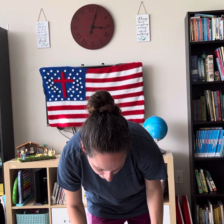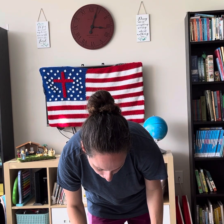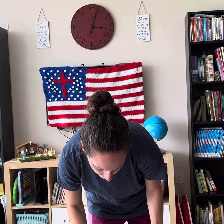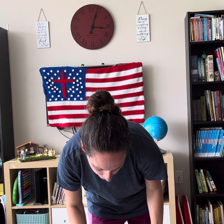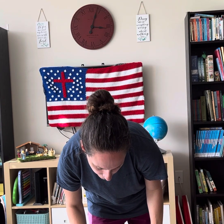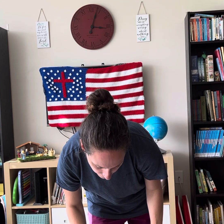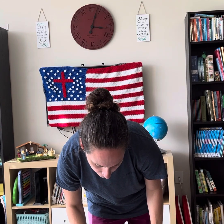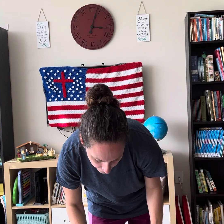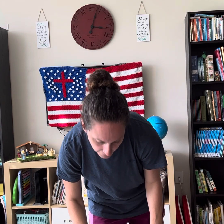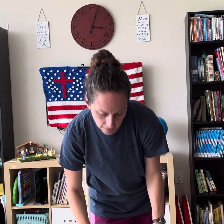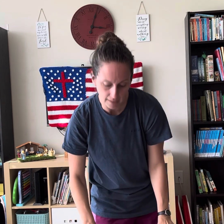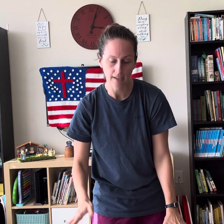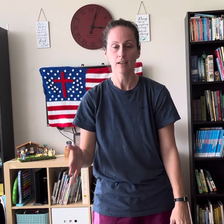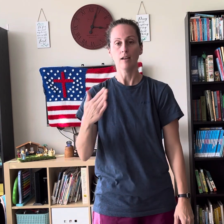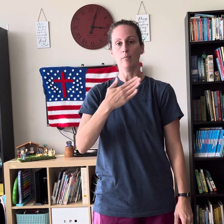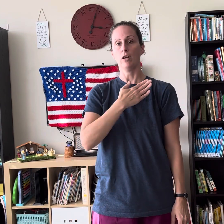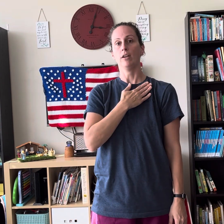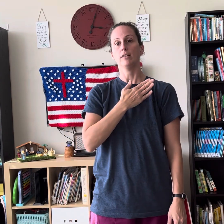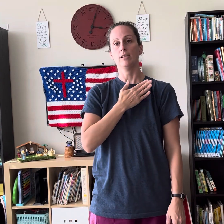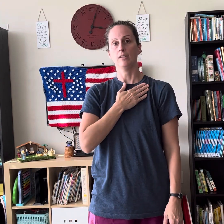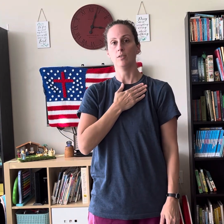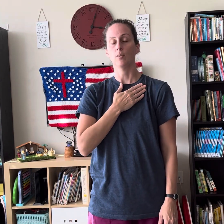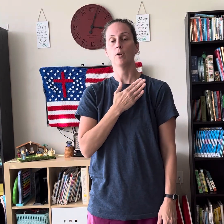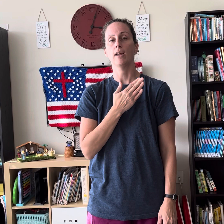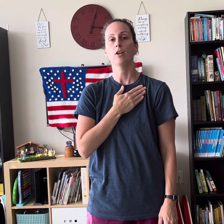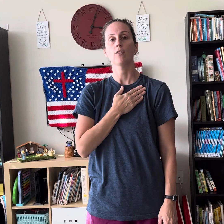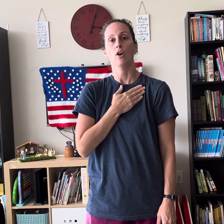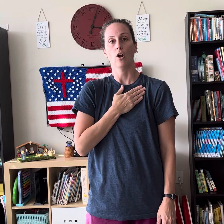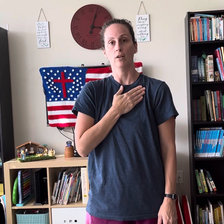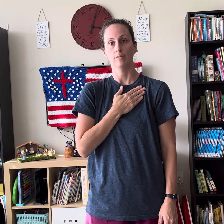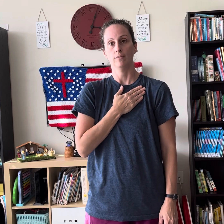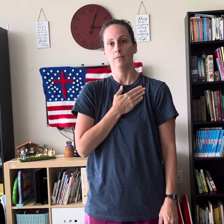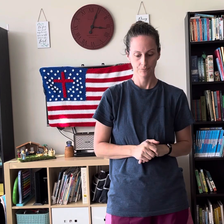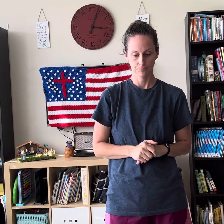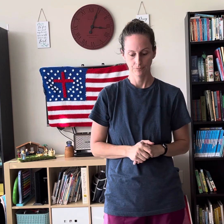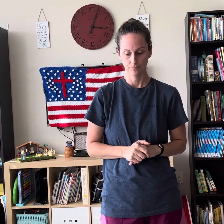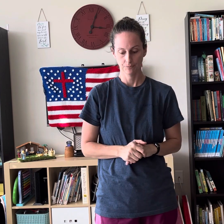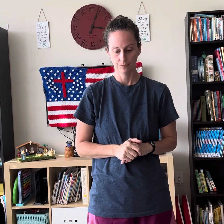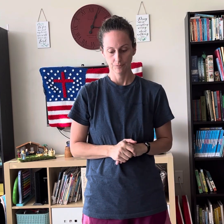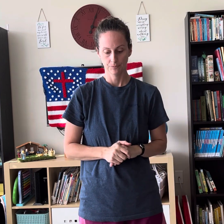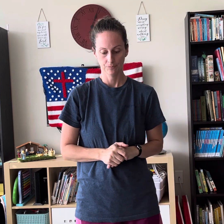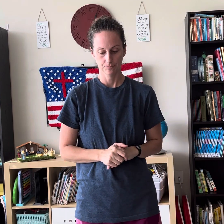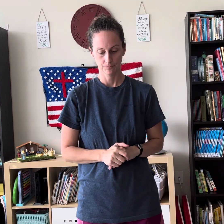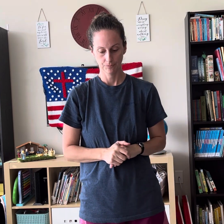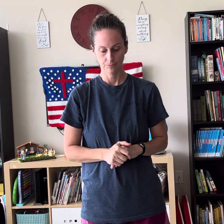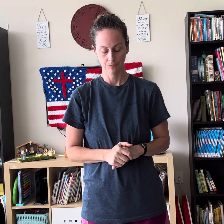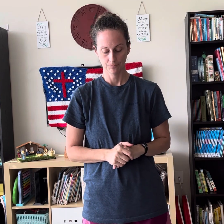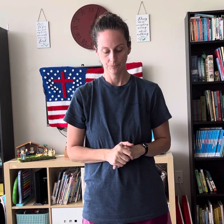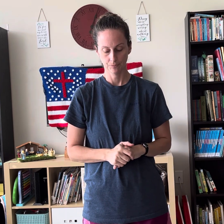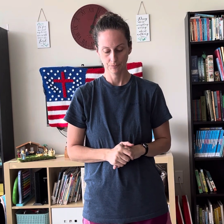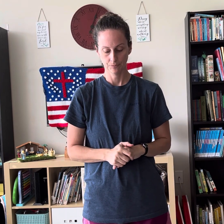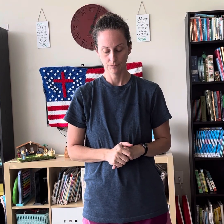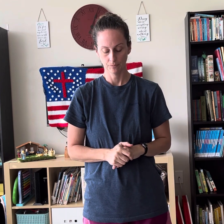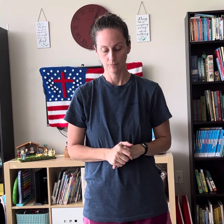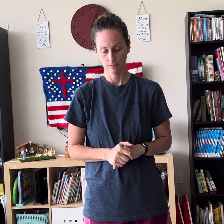Lusitania, killing American citizens. We're going to put our hand over our heart. 16. Tell me about the United States in World War